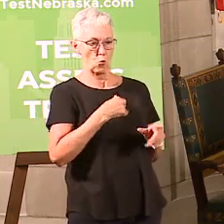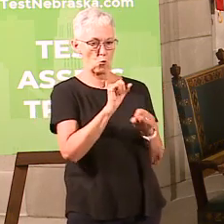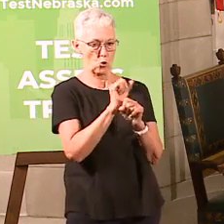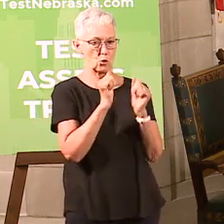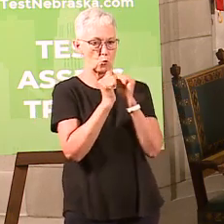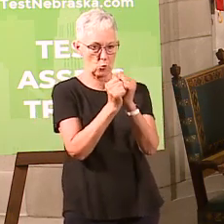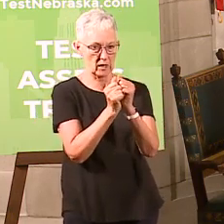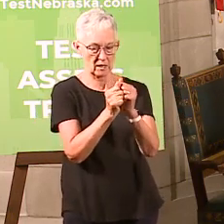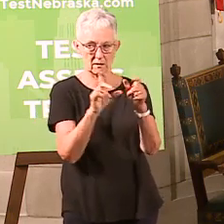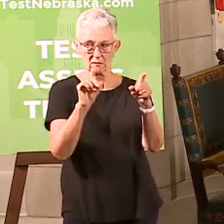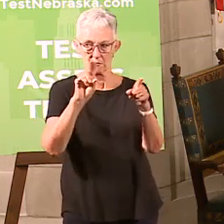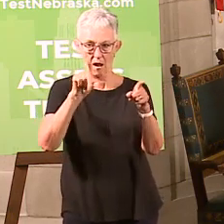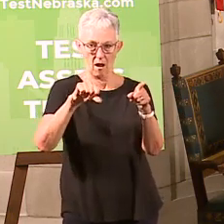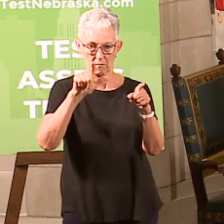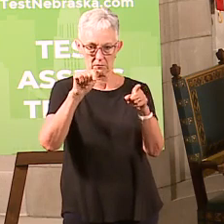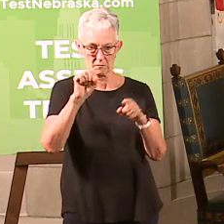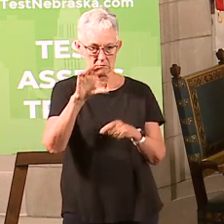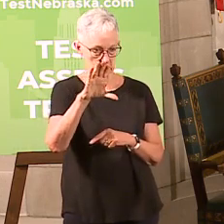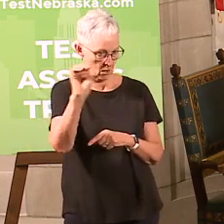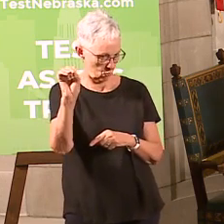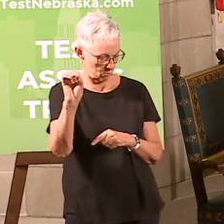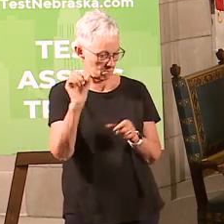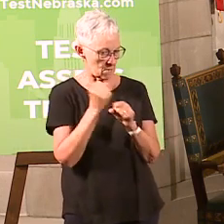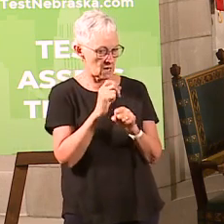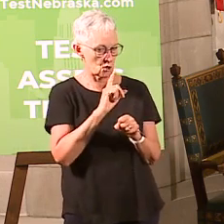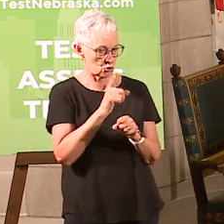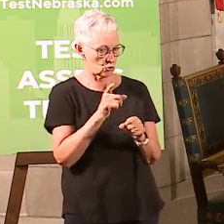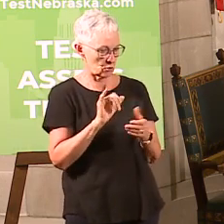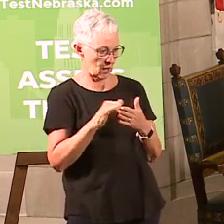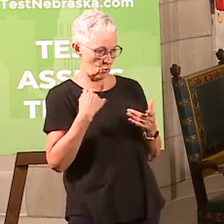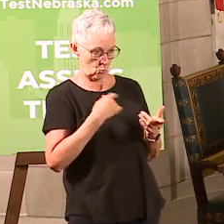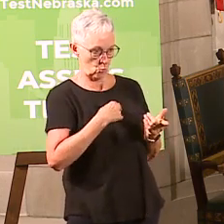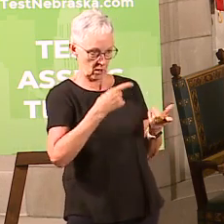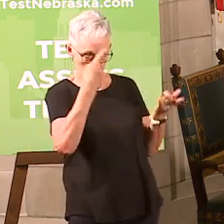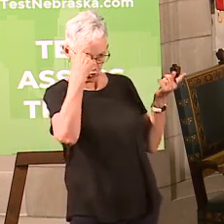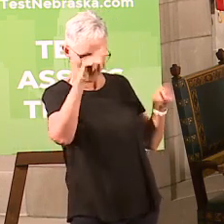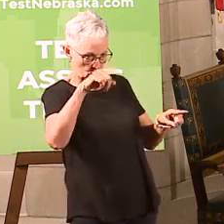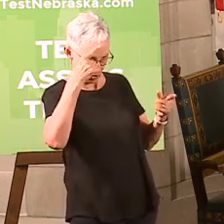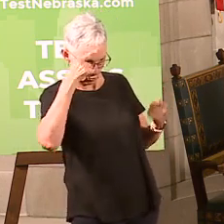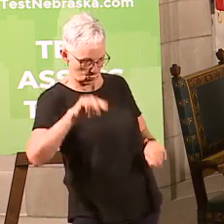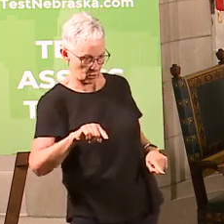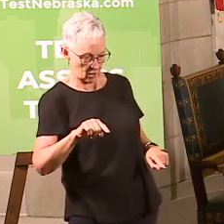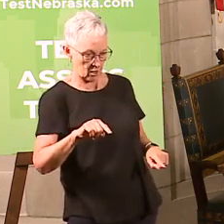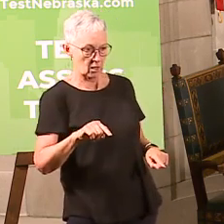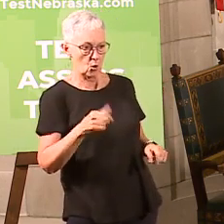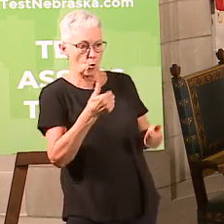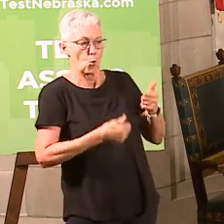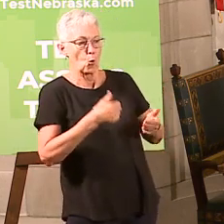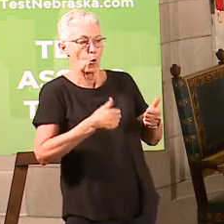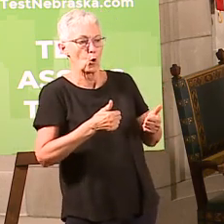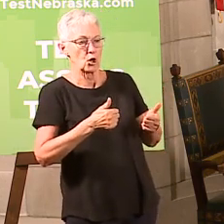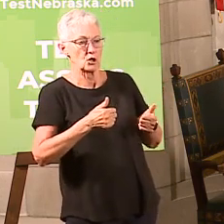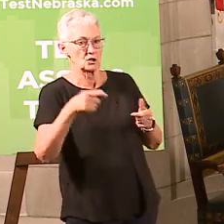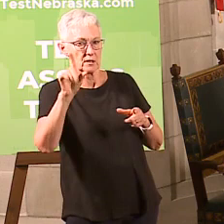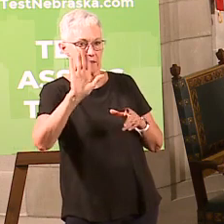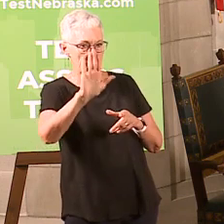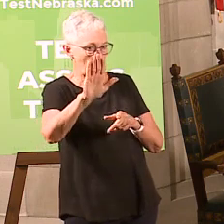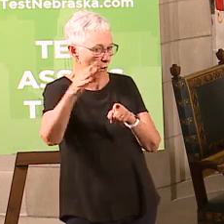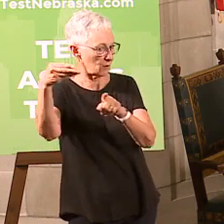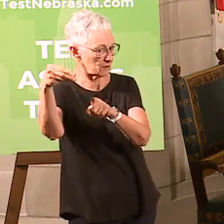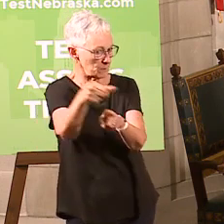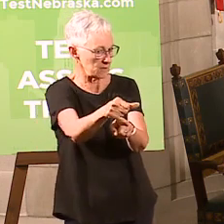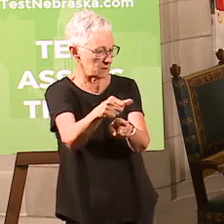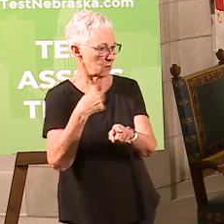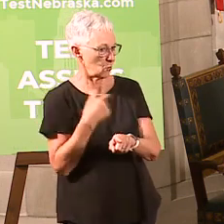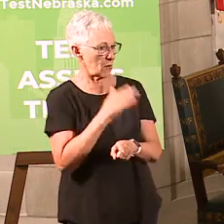to making sure we're both aligned on the specifics of the expenses we're going to reimburse for the city. And then, of course, the city will have